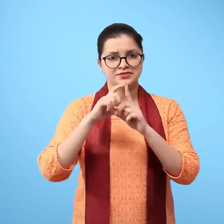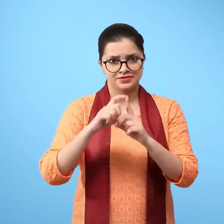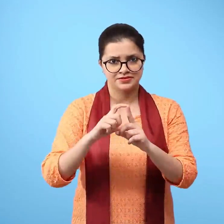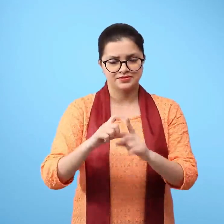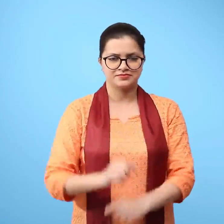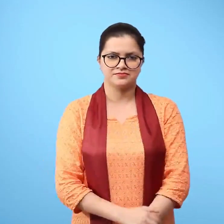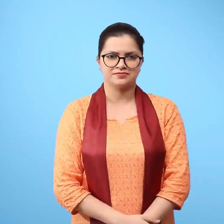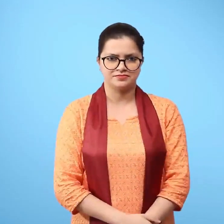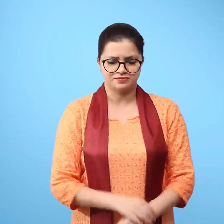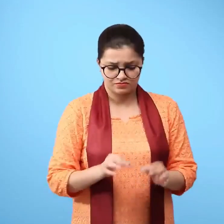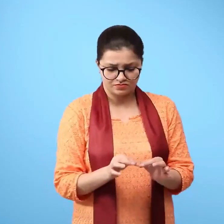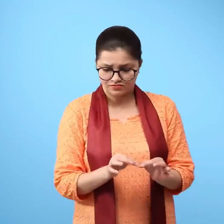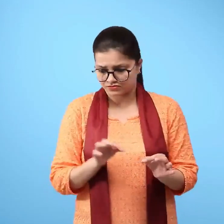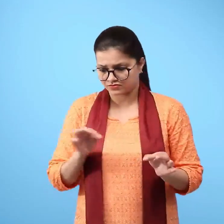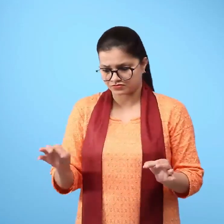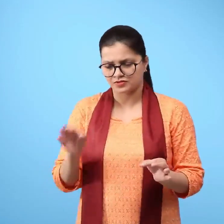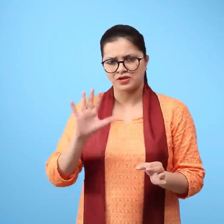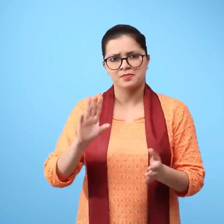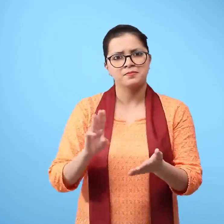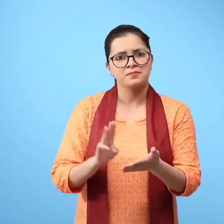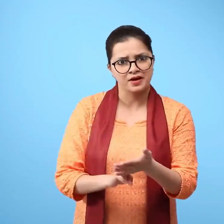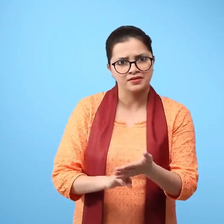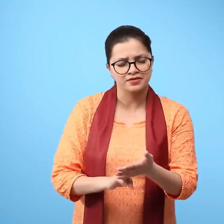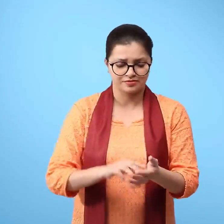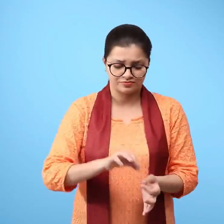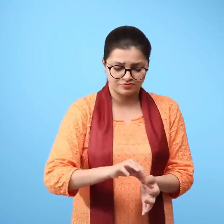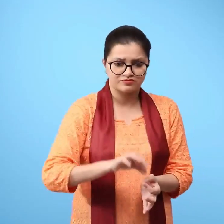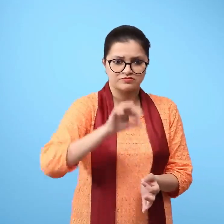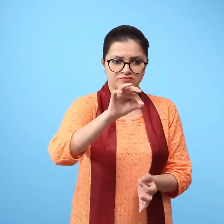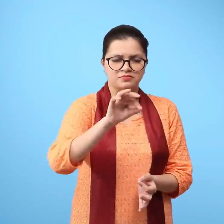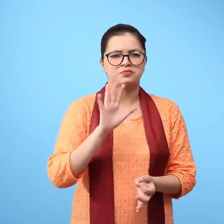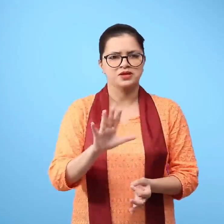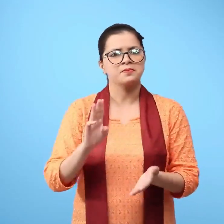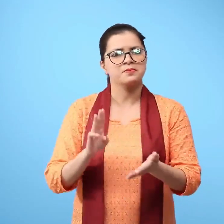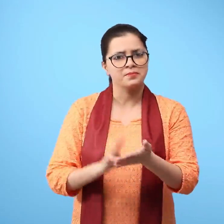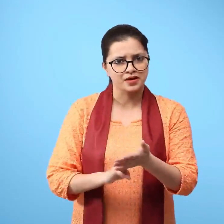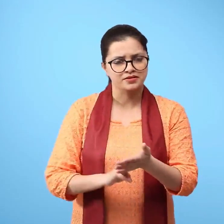D. Length 5 meter, width 5 meter.